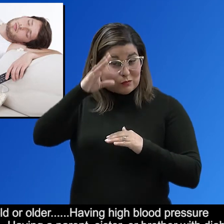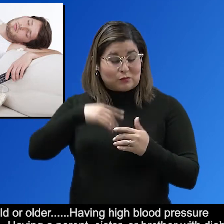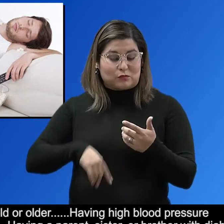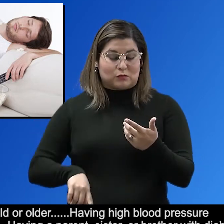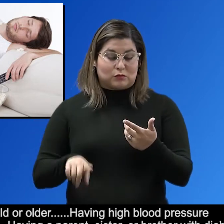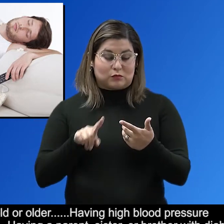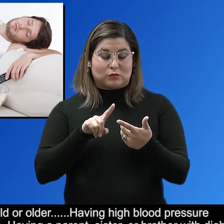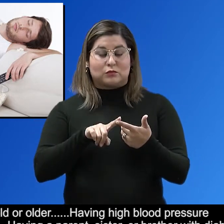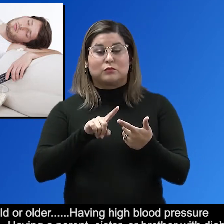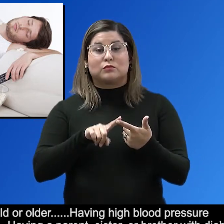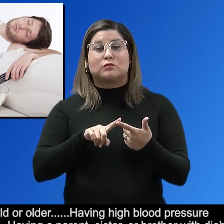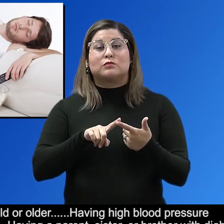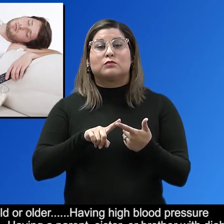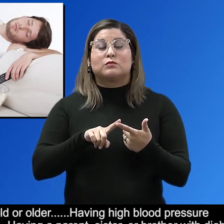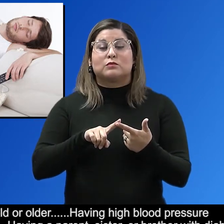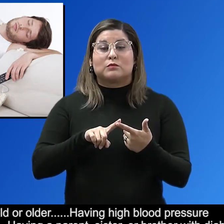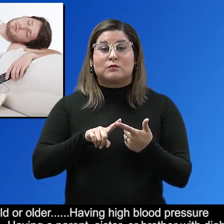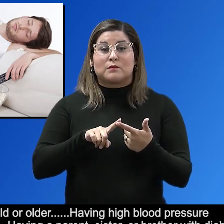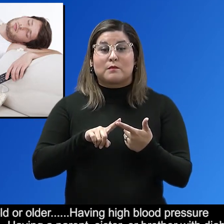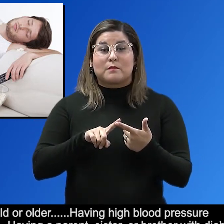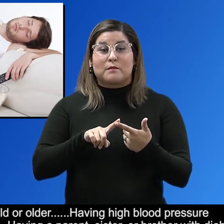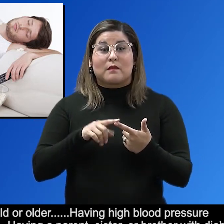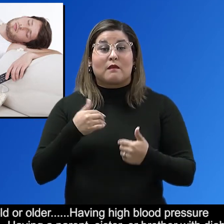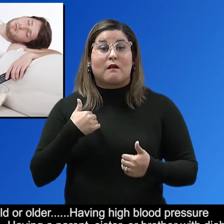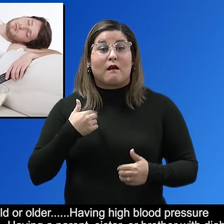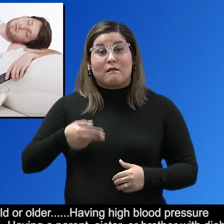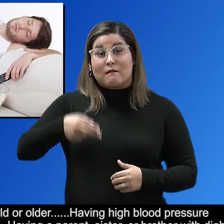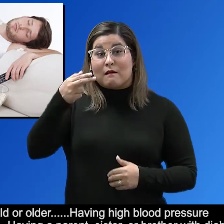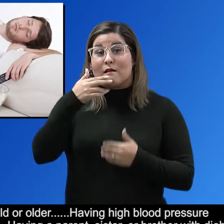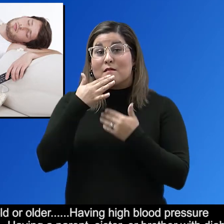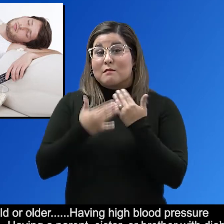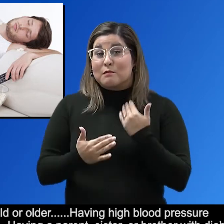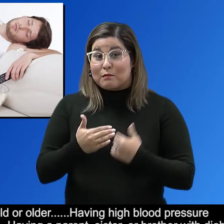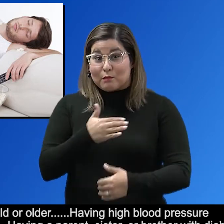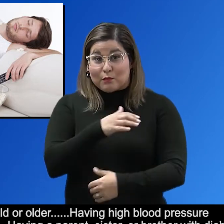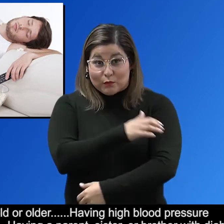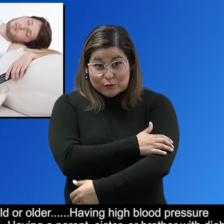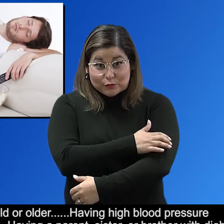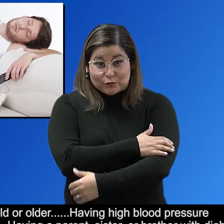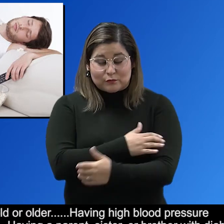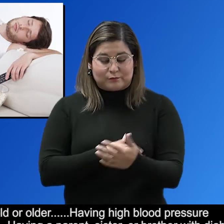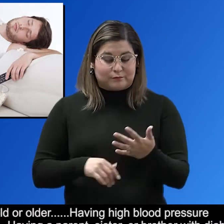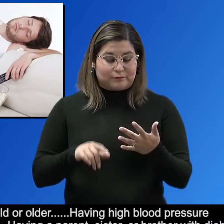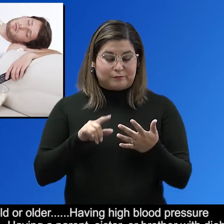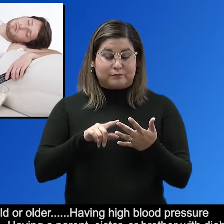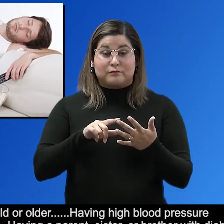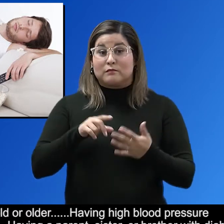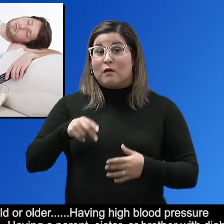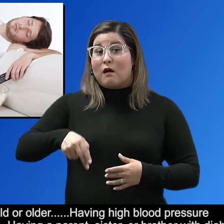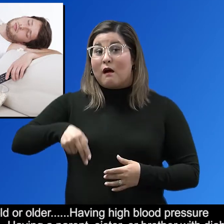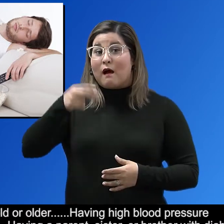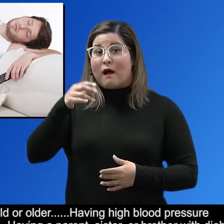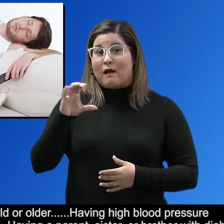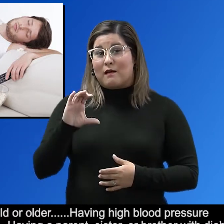older, having high blood pressure, having high cholesterol,